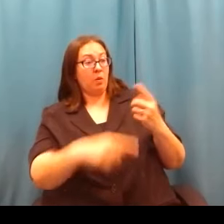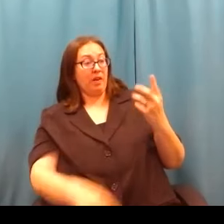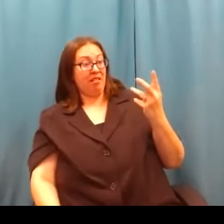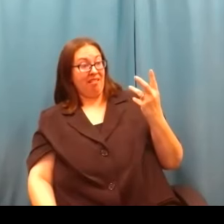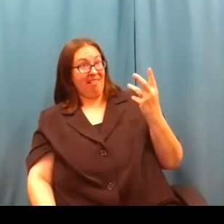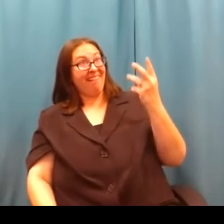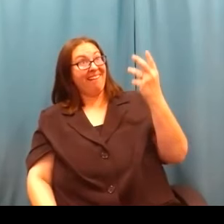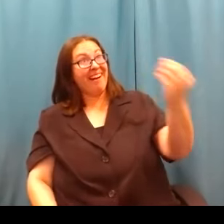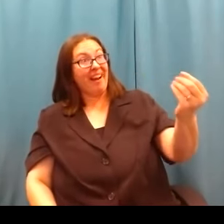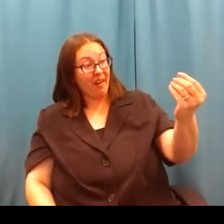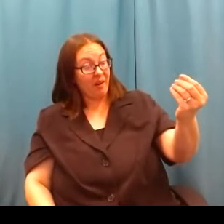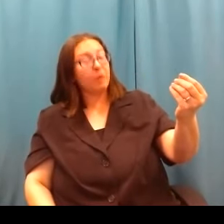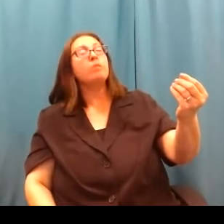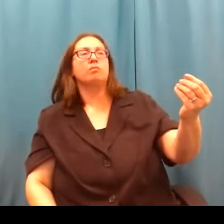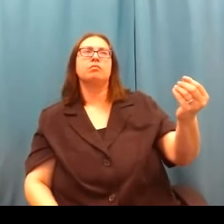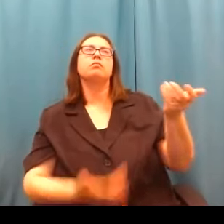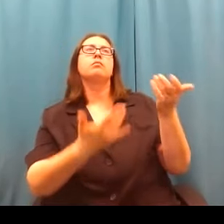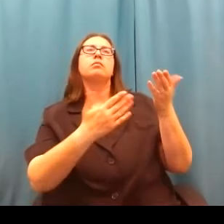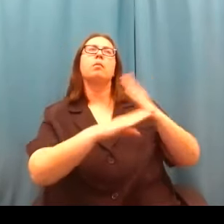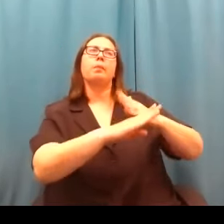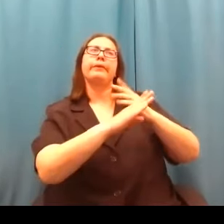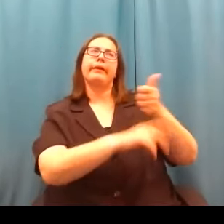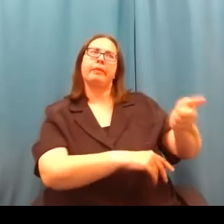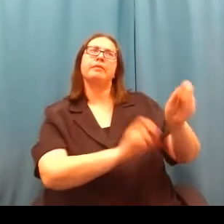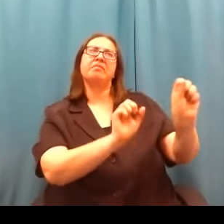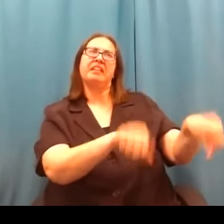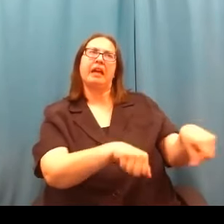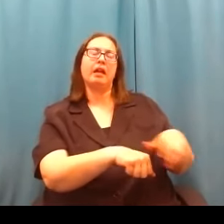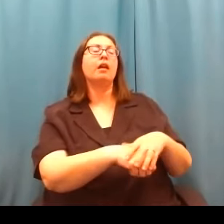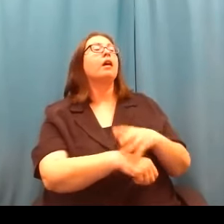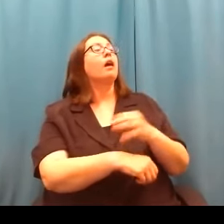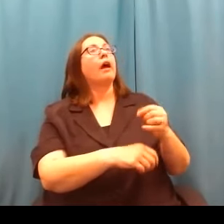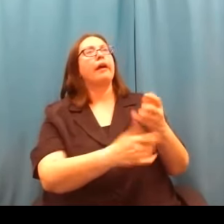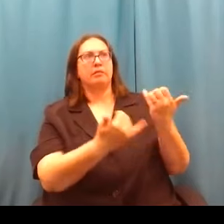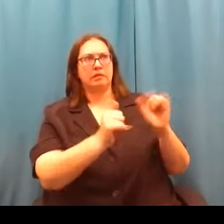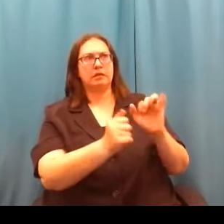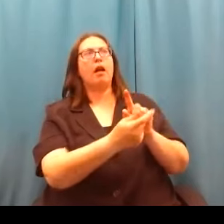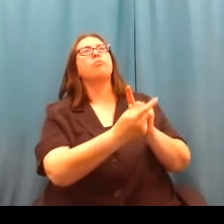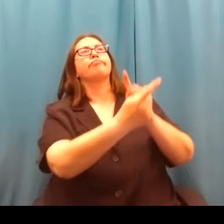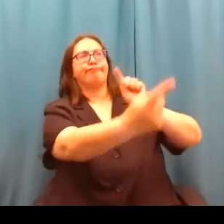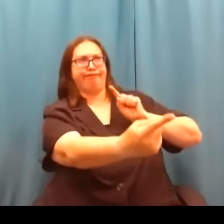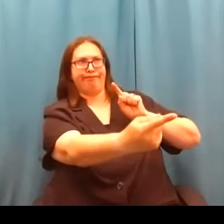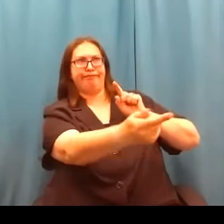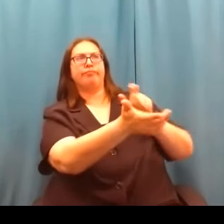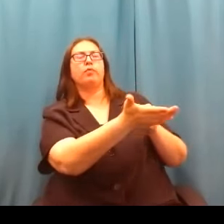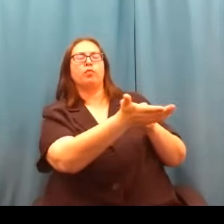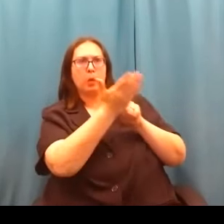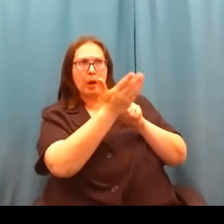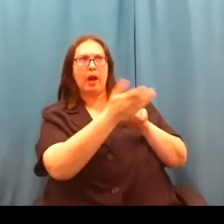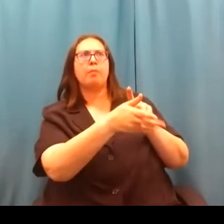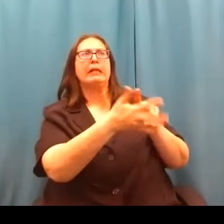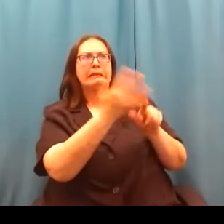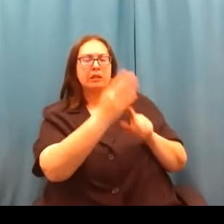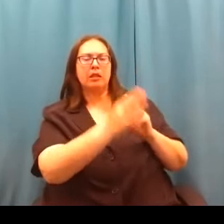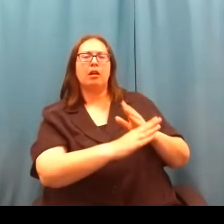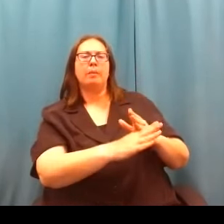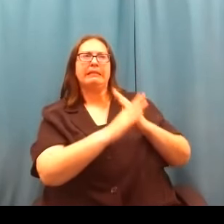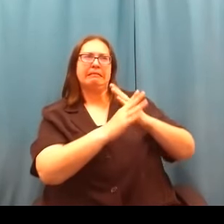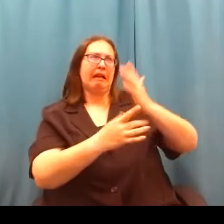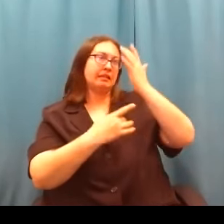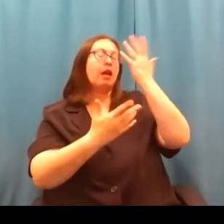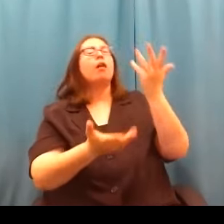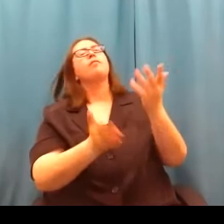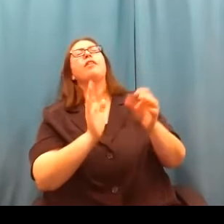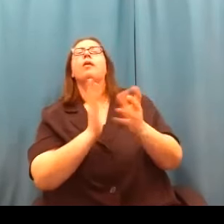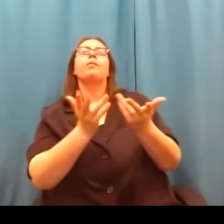protect themselves. They're also aware of social distancing requirements, as well as other preventive measures. So for example, if they're ill,